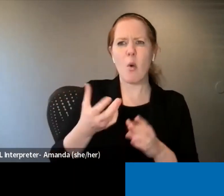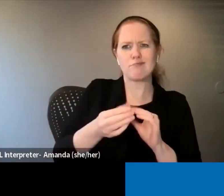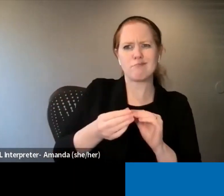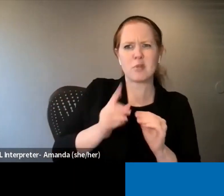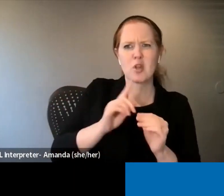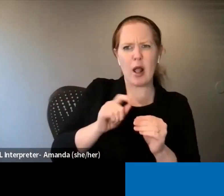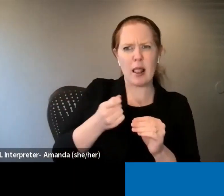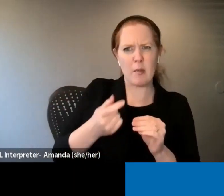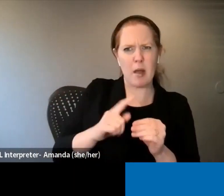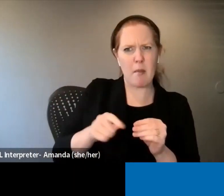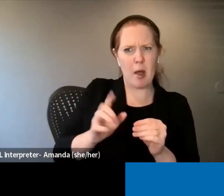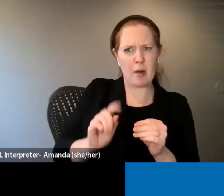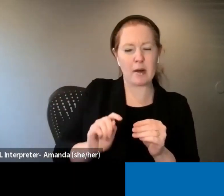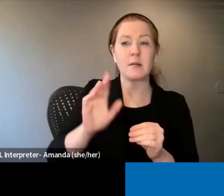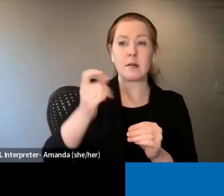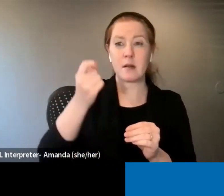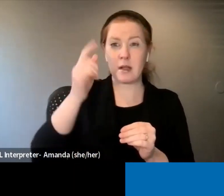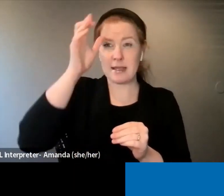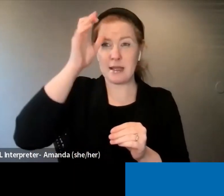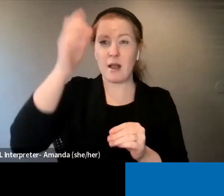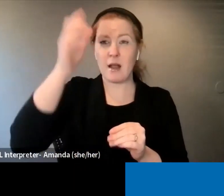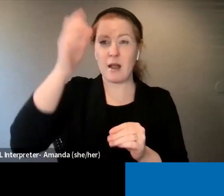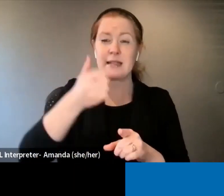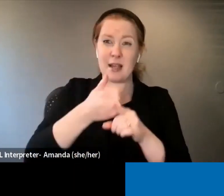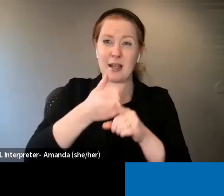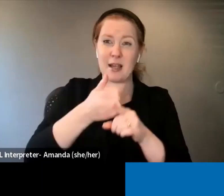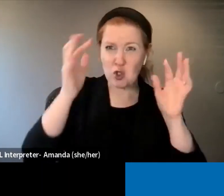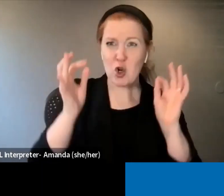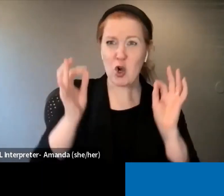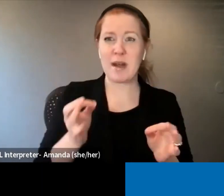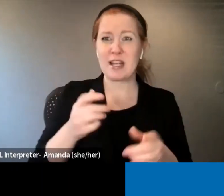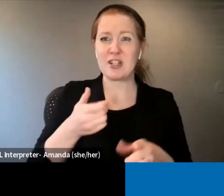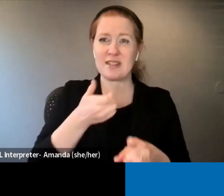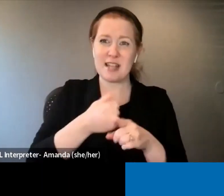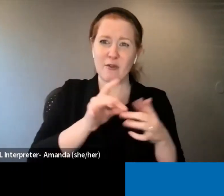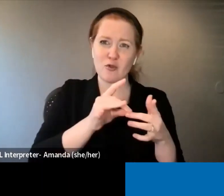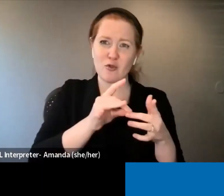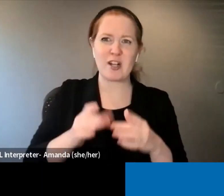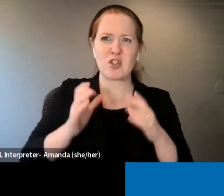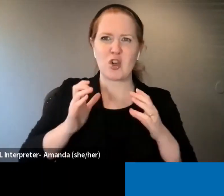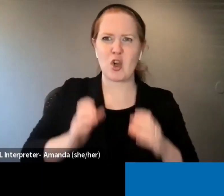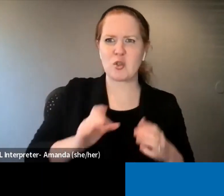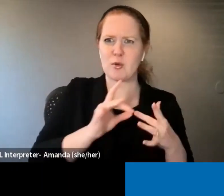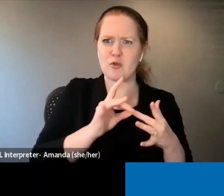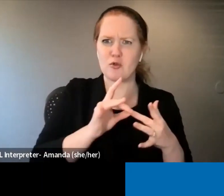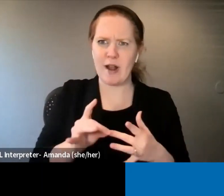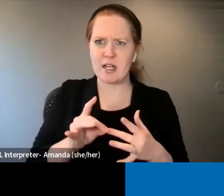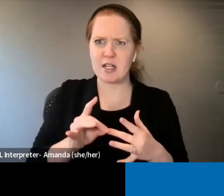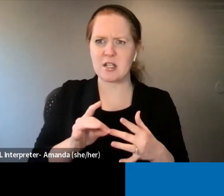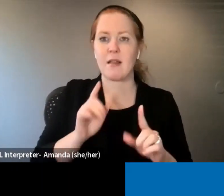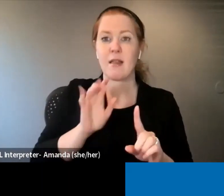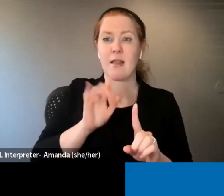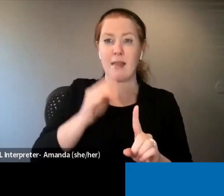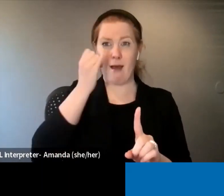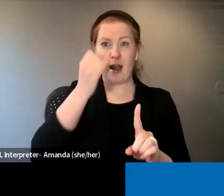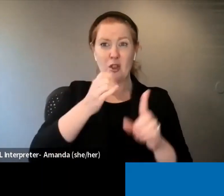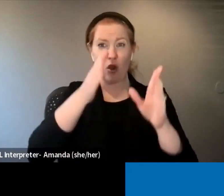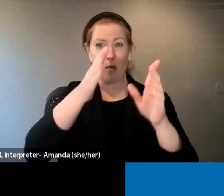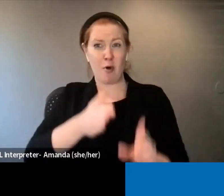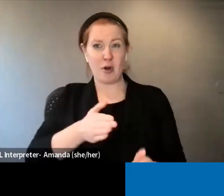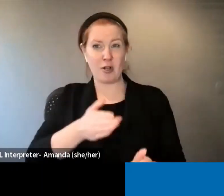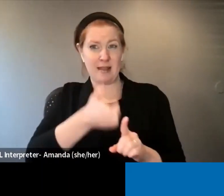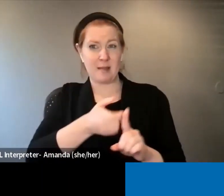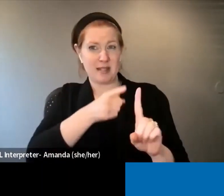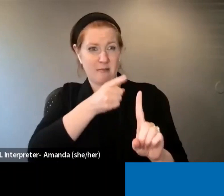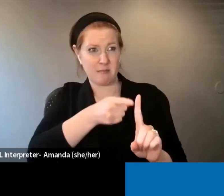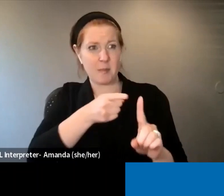The concept of self-determination or self-direction or consumer direction, the idea that the person themselves